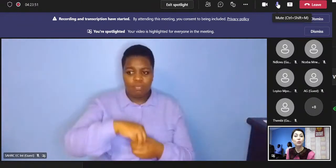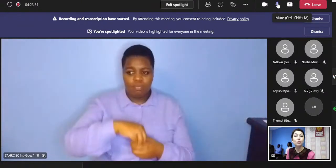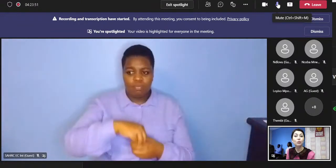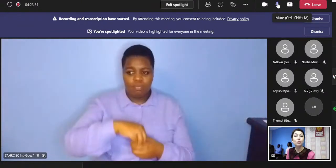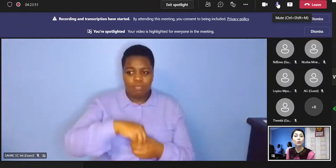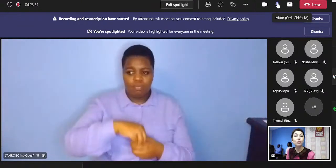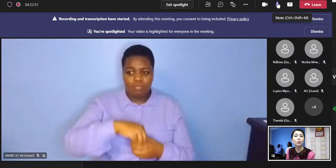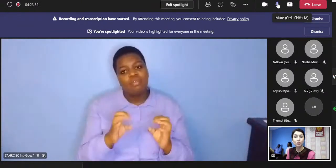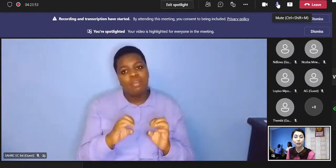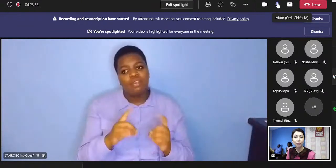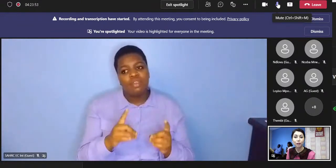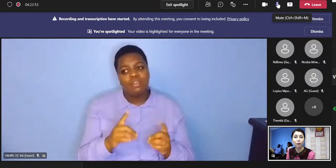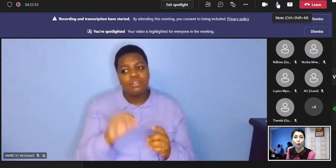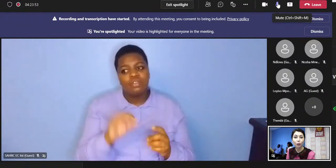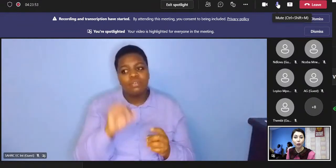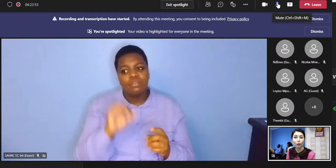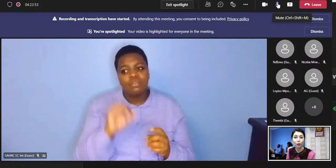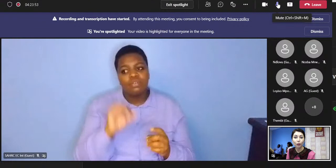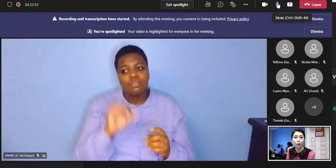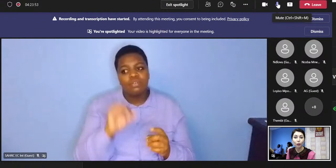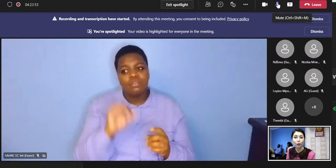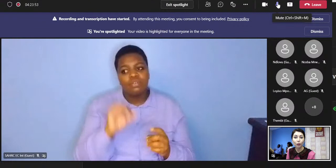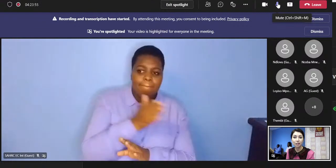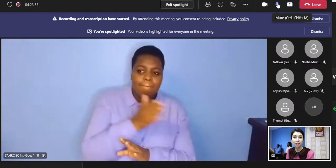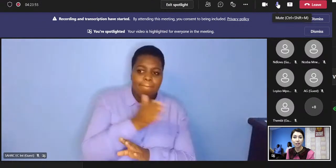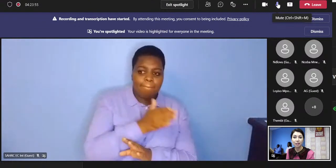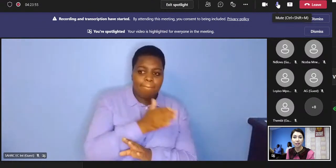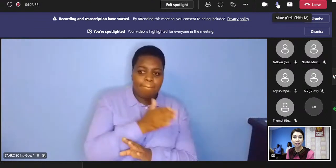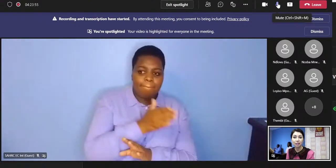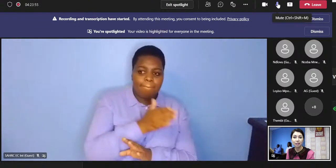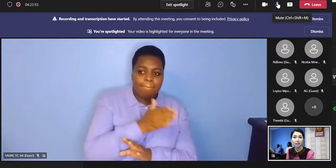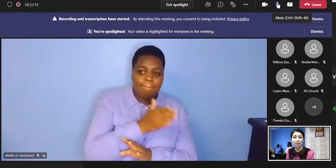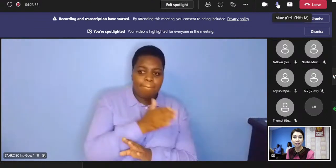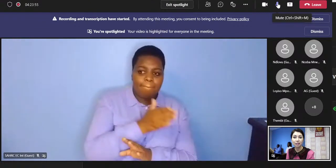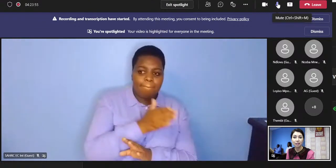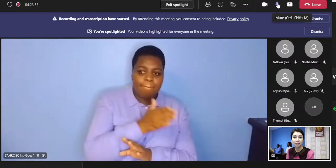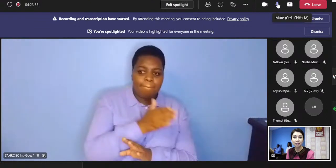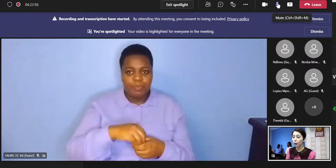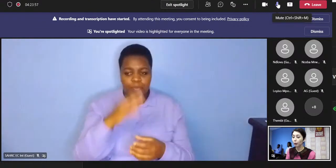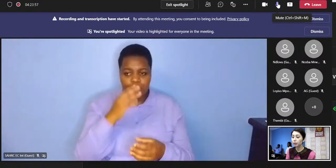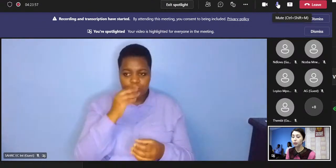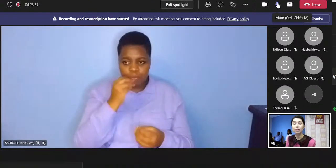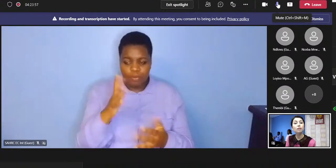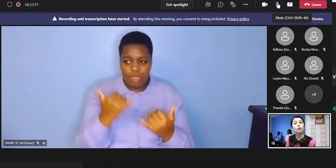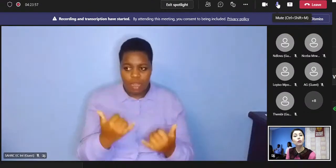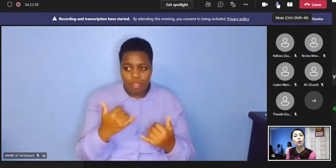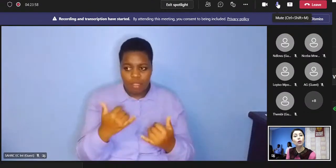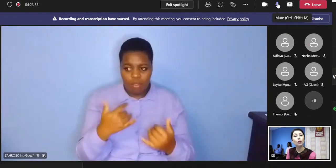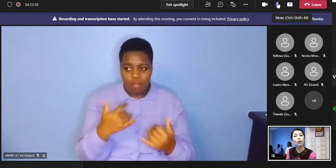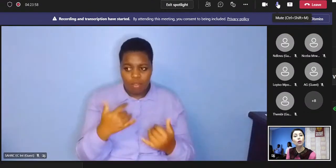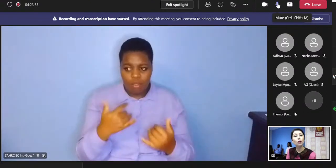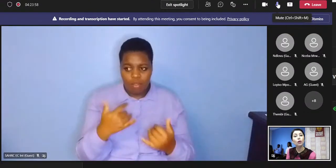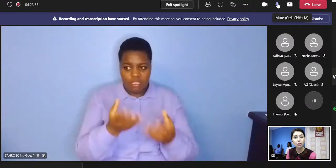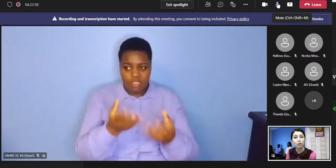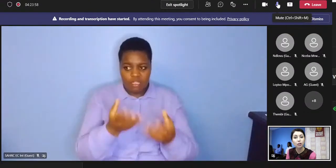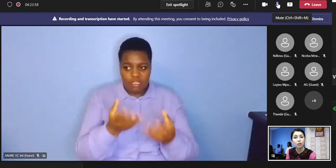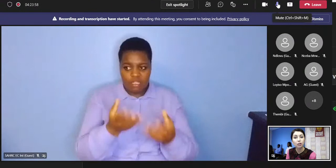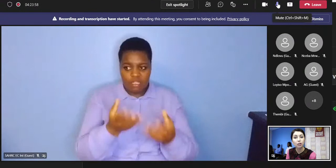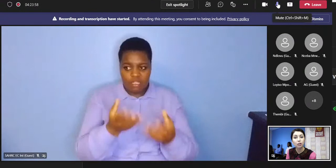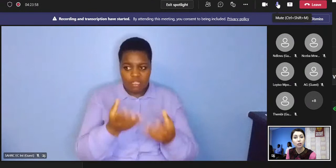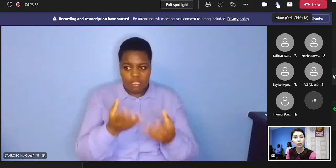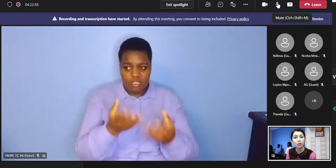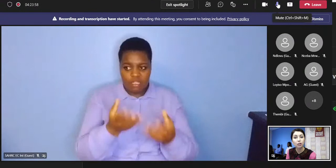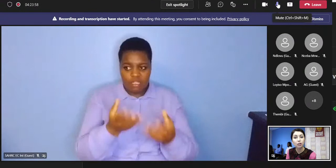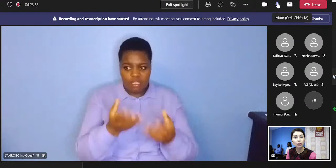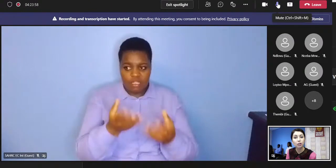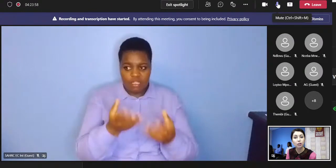education, and also in terms of the four elements that you've pertinently pointed out. So I'm going to give you over to Commissioner Gaum now for